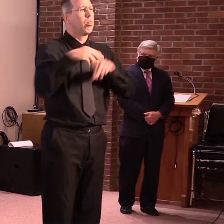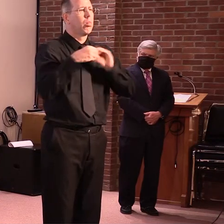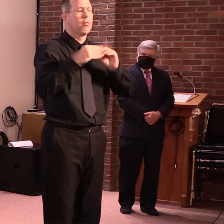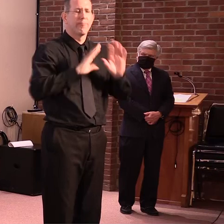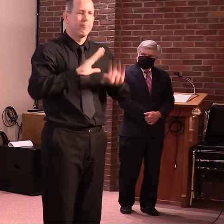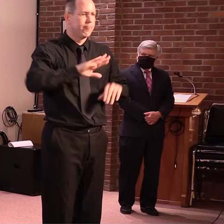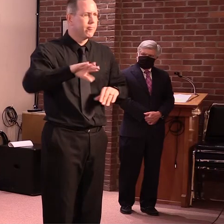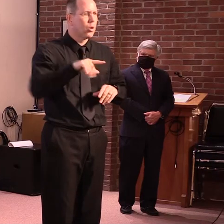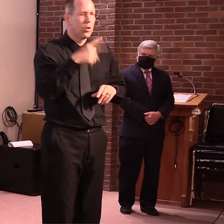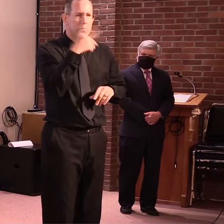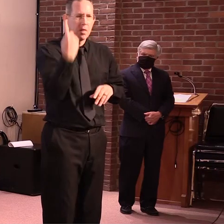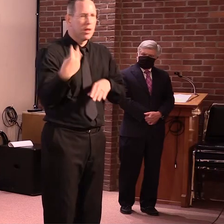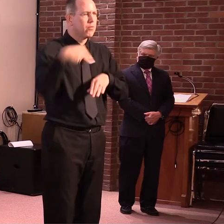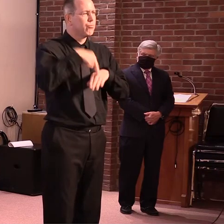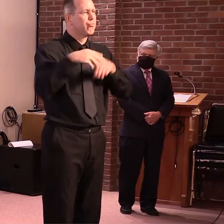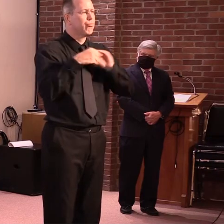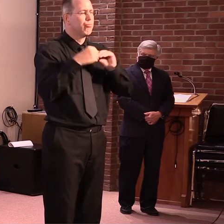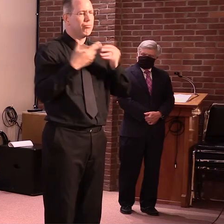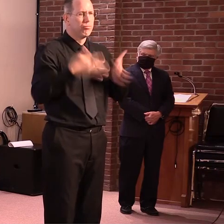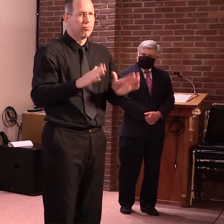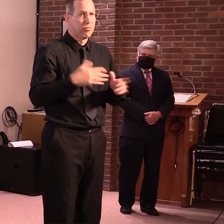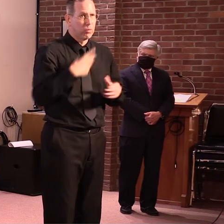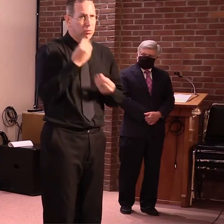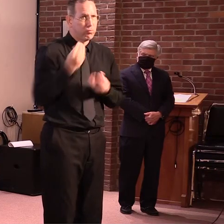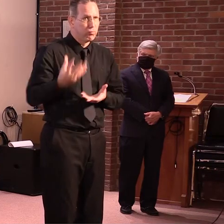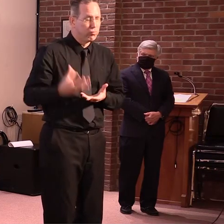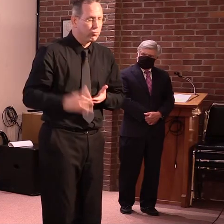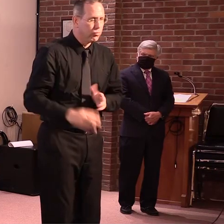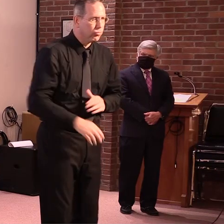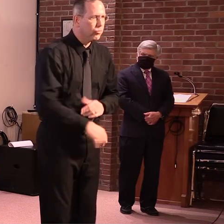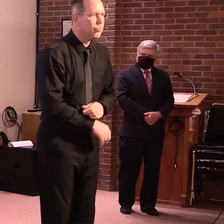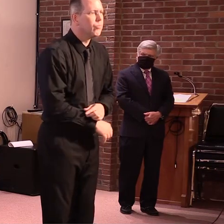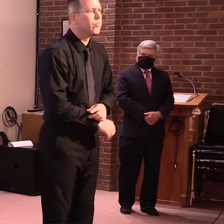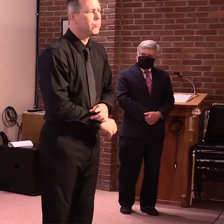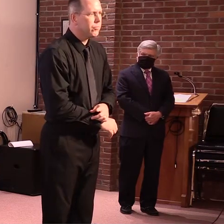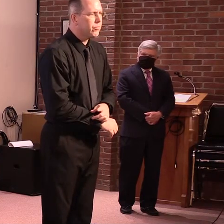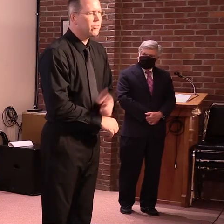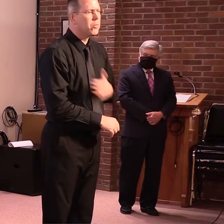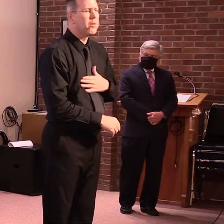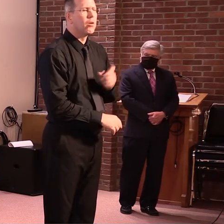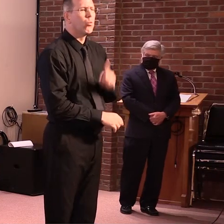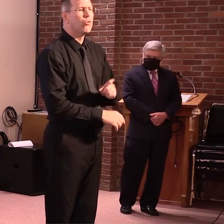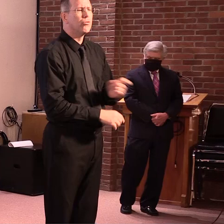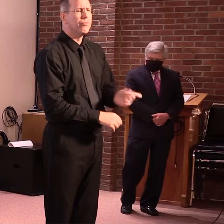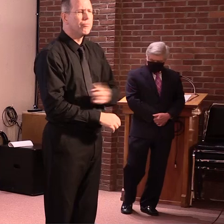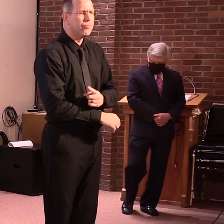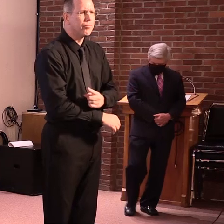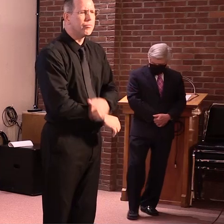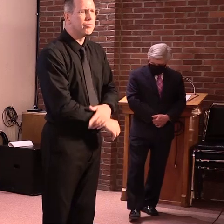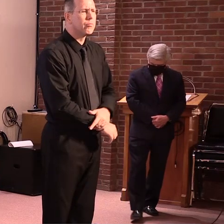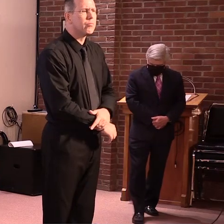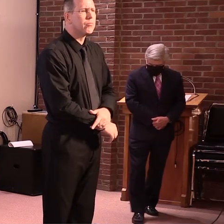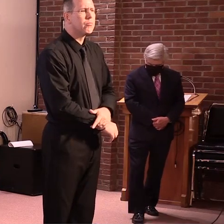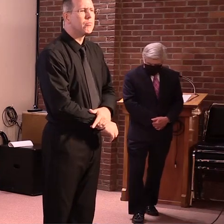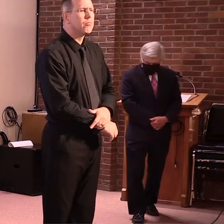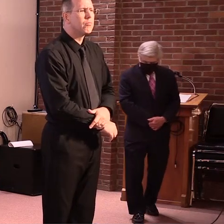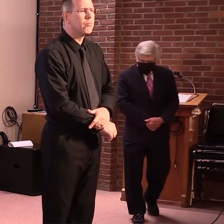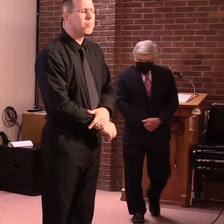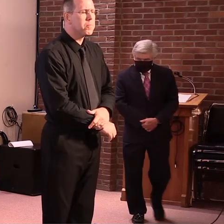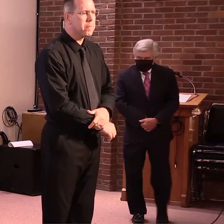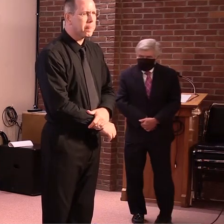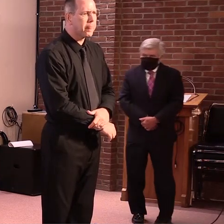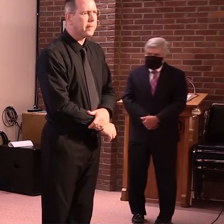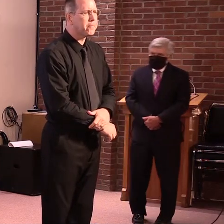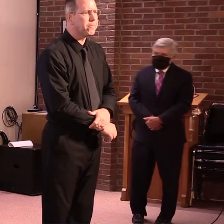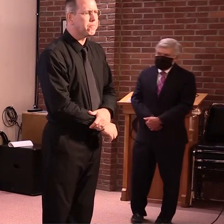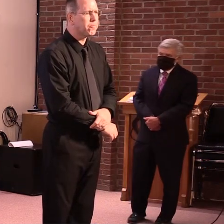have you seen any positive tests stemming from the protests, and if so, how many? And have you asked the rally leaders to allow temp